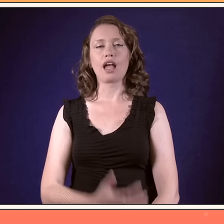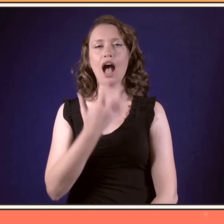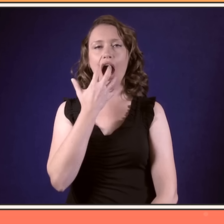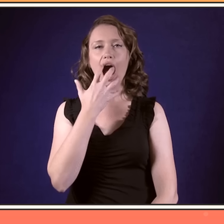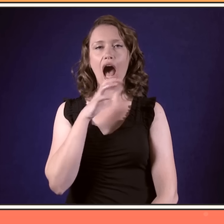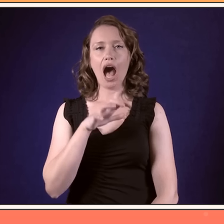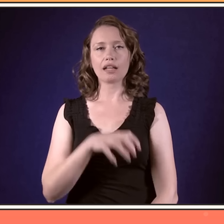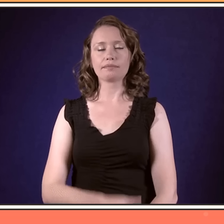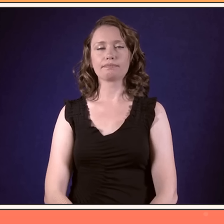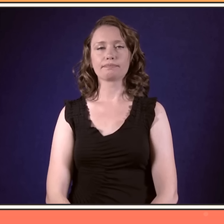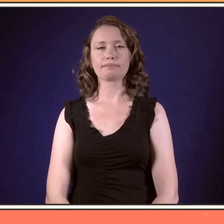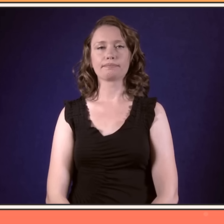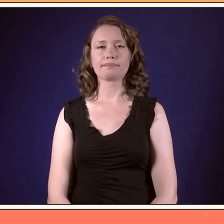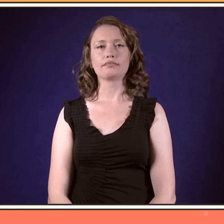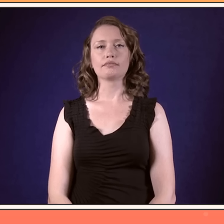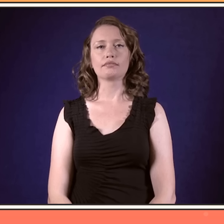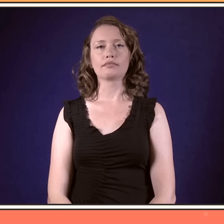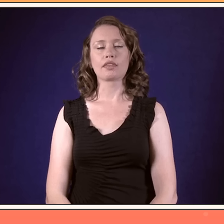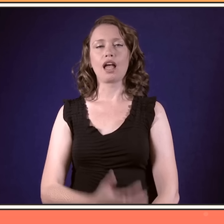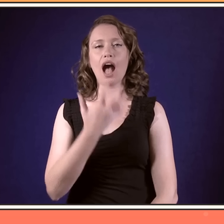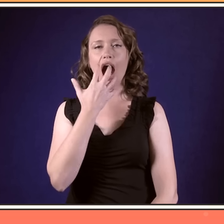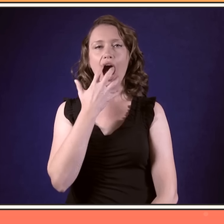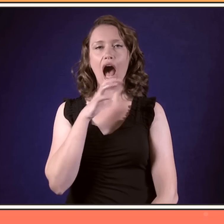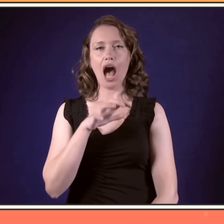How July feels at high noon.